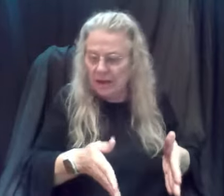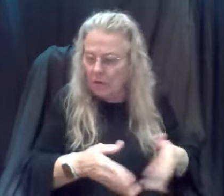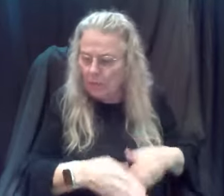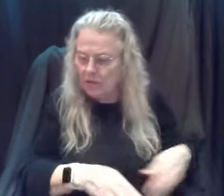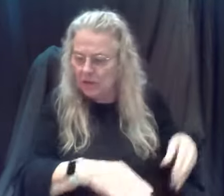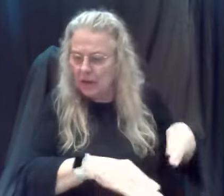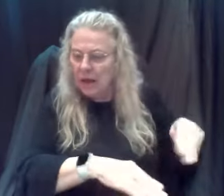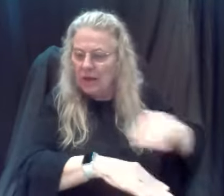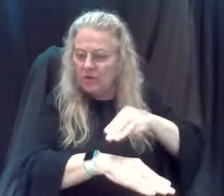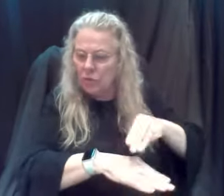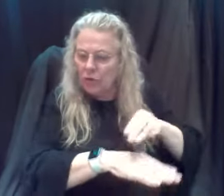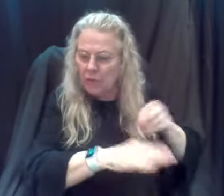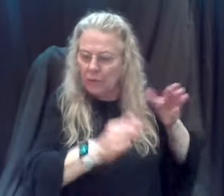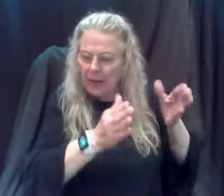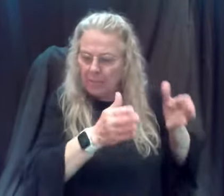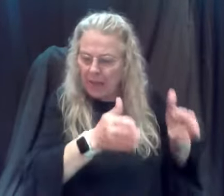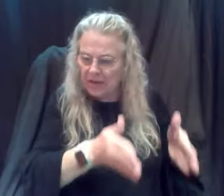person. So it would be master.